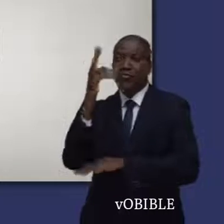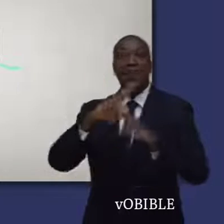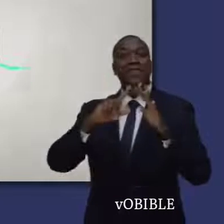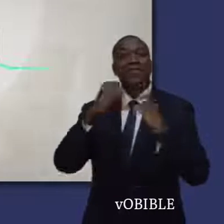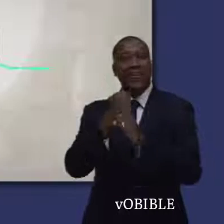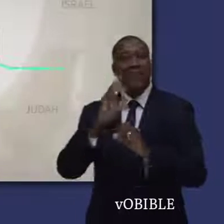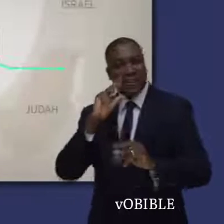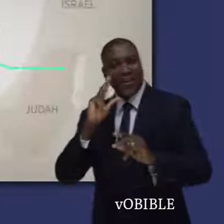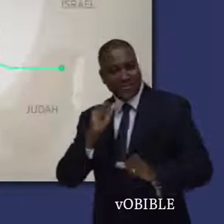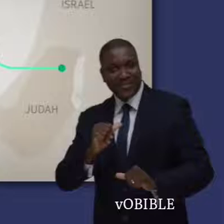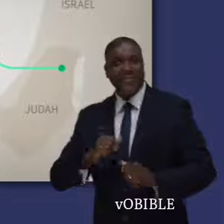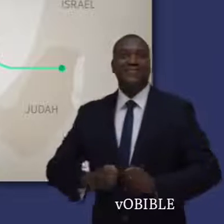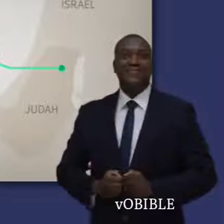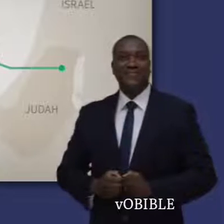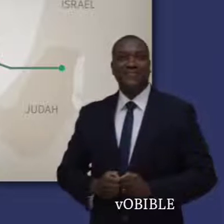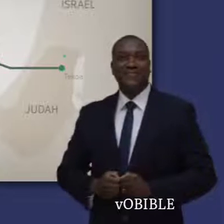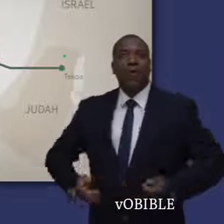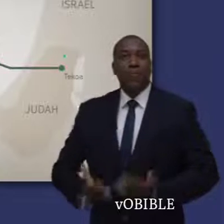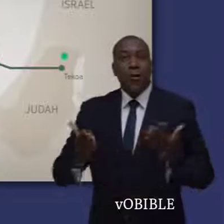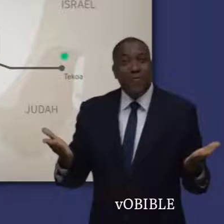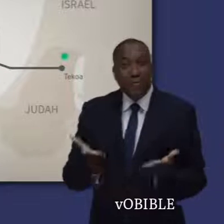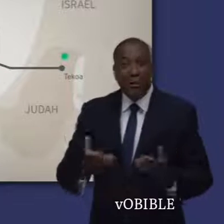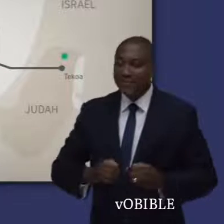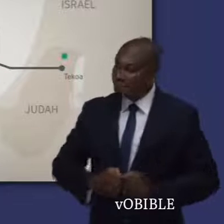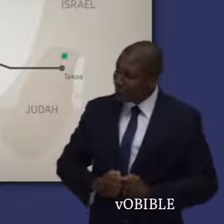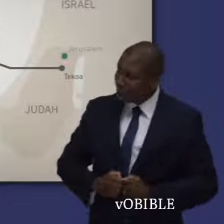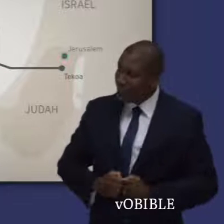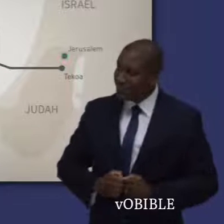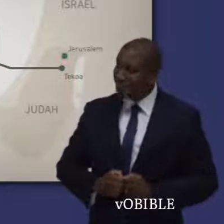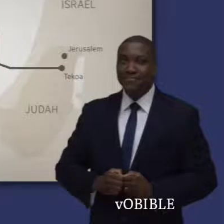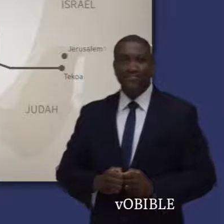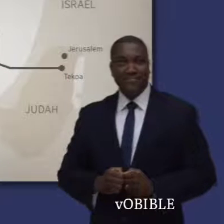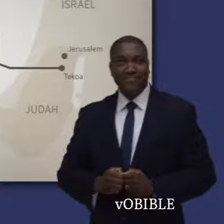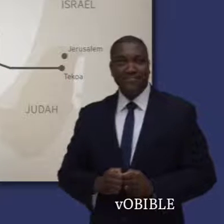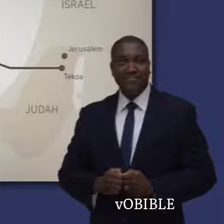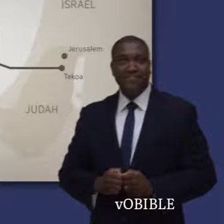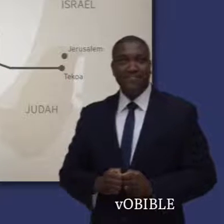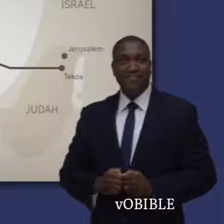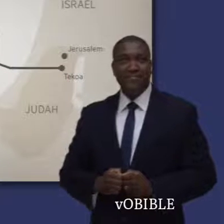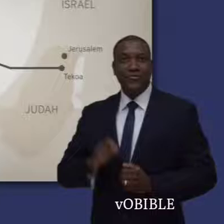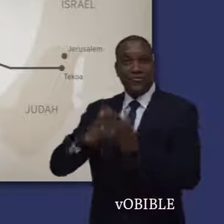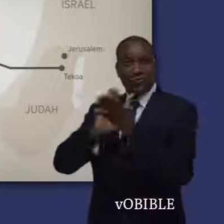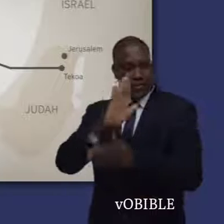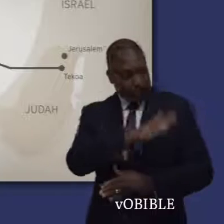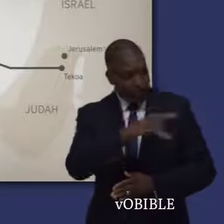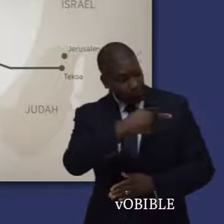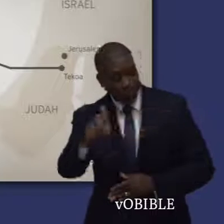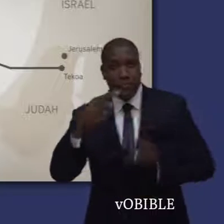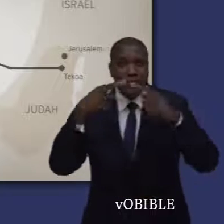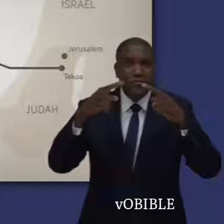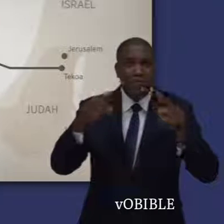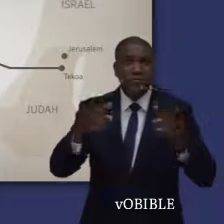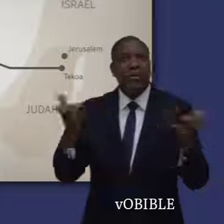figs. Amos came from the Judean town of Tekoa, located south of Jerusalem. Jehovah